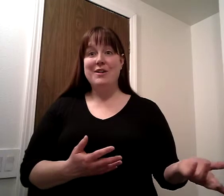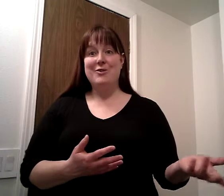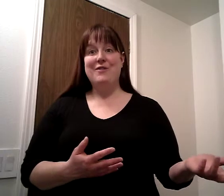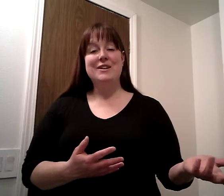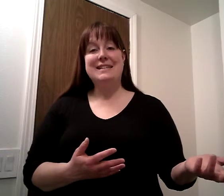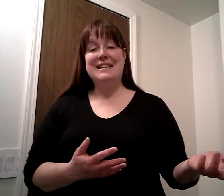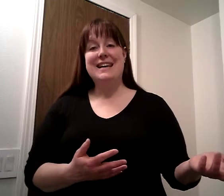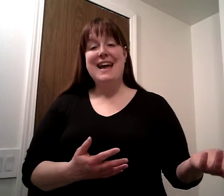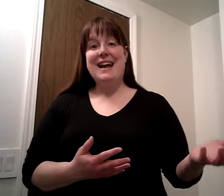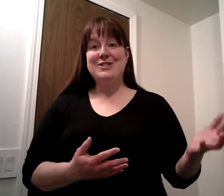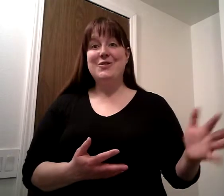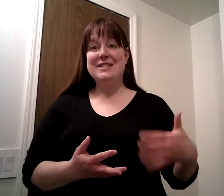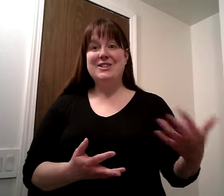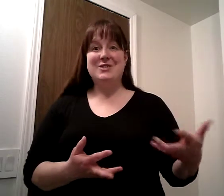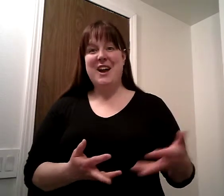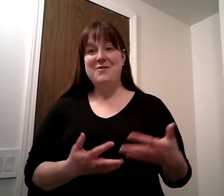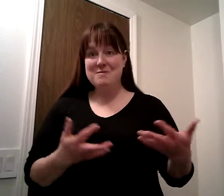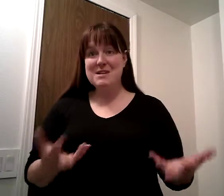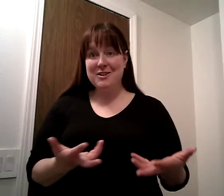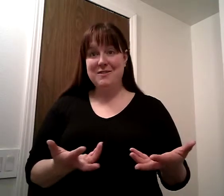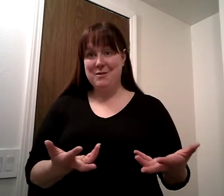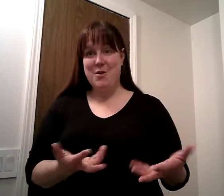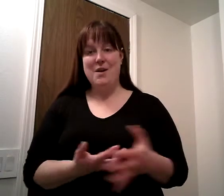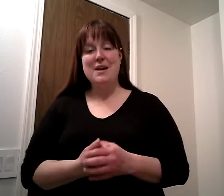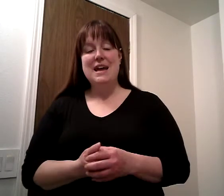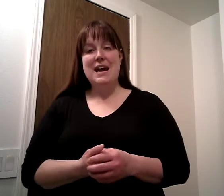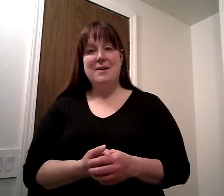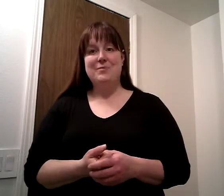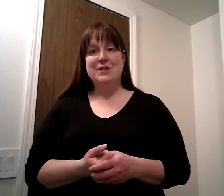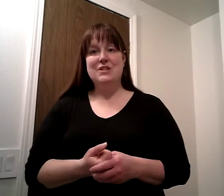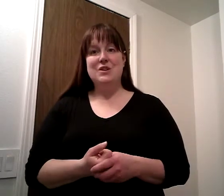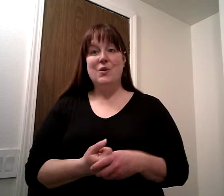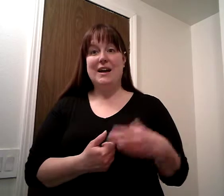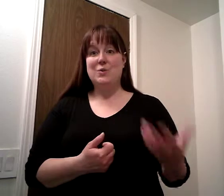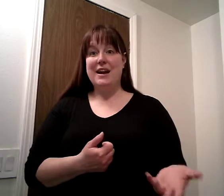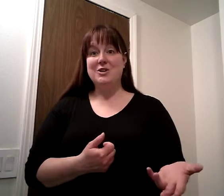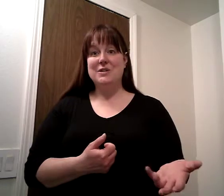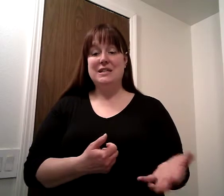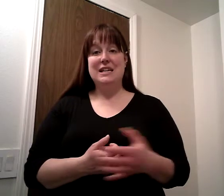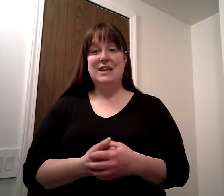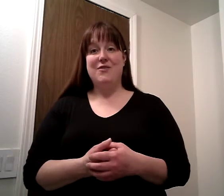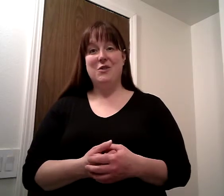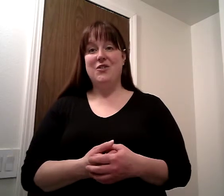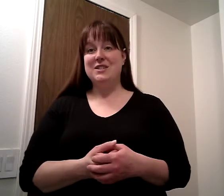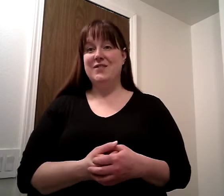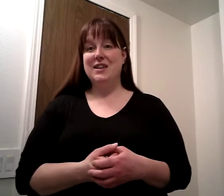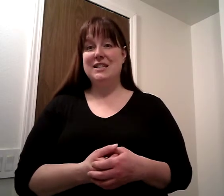3 verses. And so this is just kind of the middle of the poem. So that's why I chose to teach that fourth verse. I feel like it's a